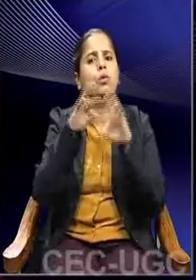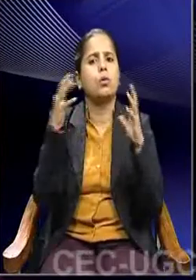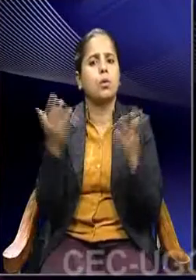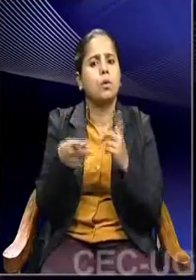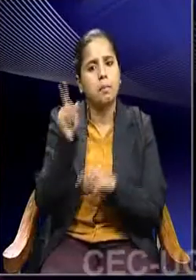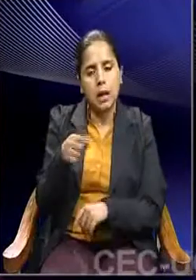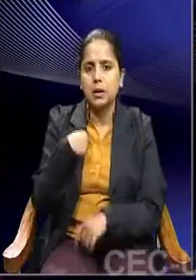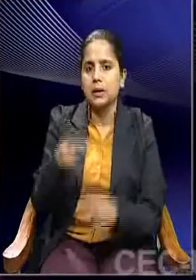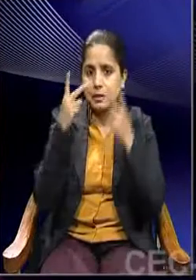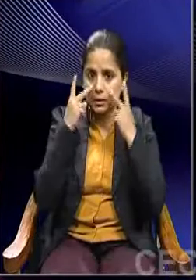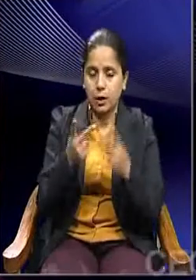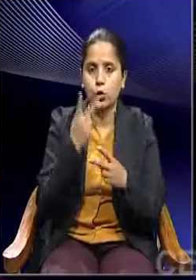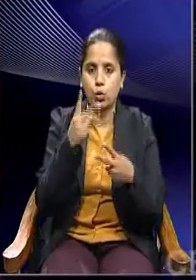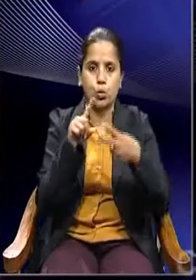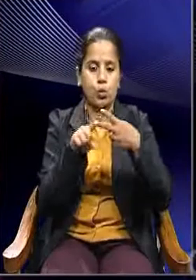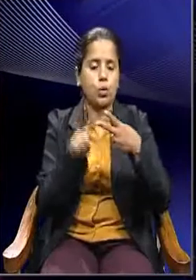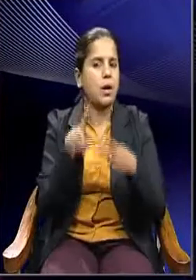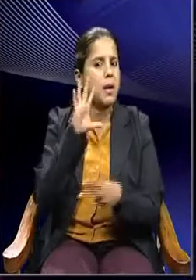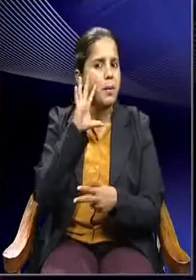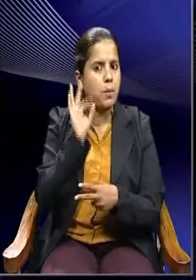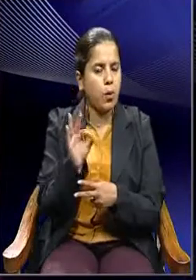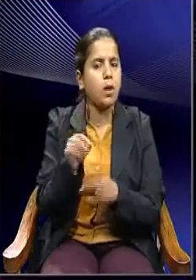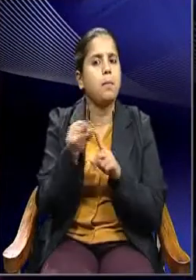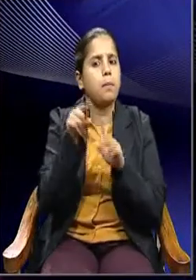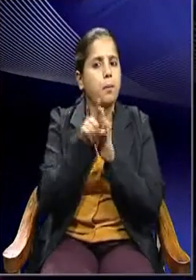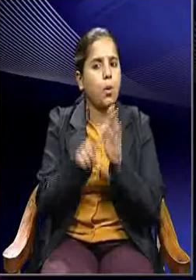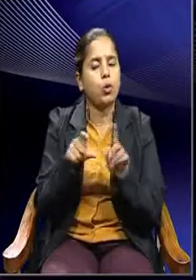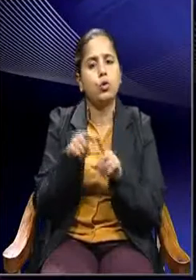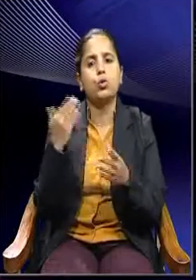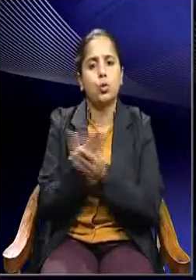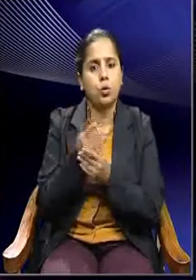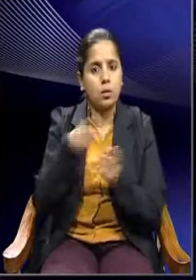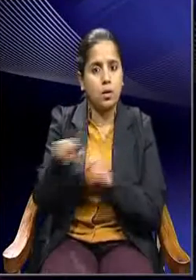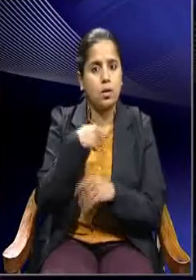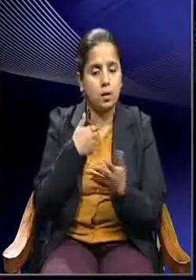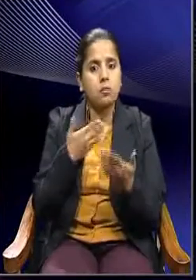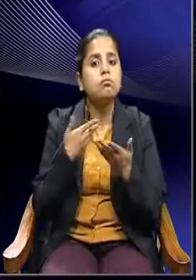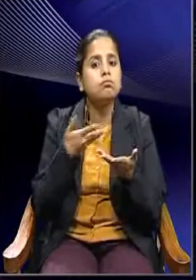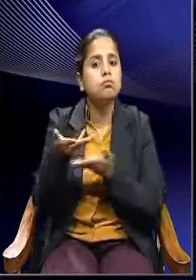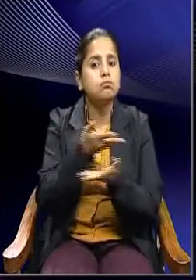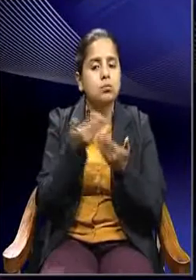we must look at the two important policy documents, that is, as we discuss in the lecture,